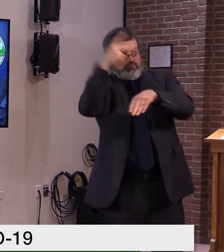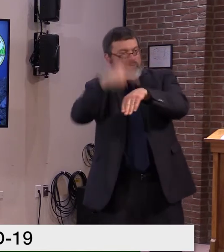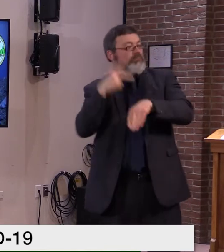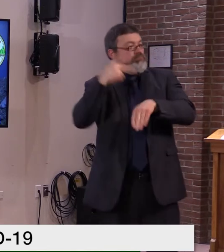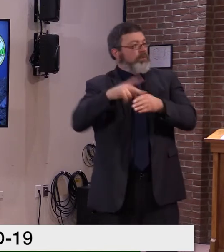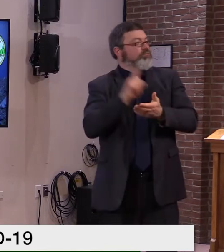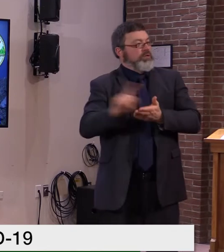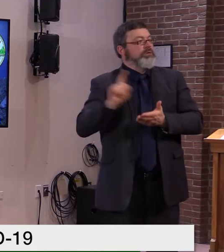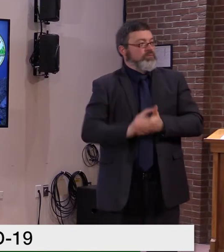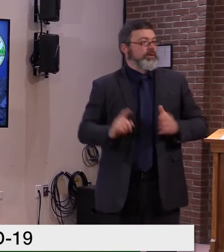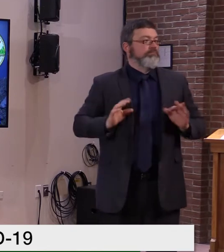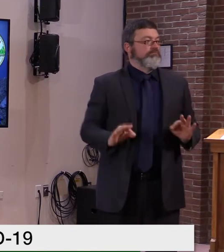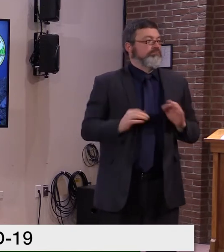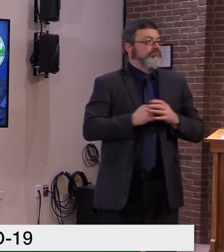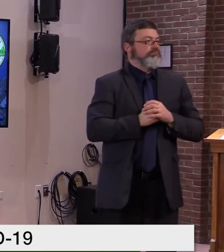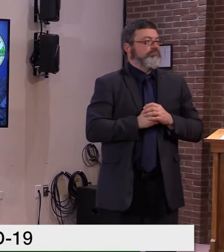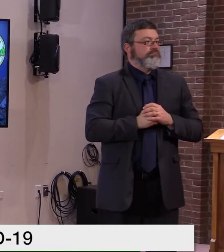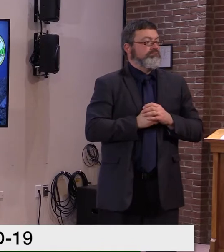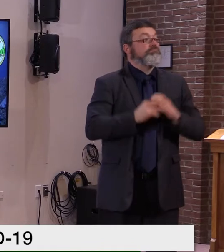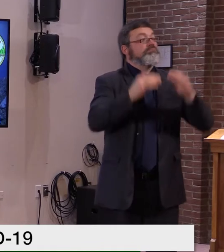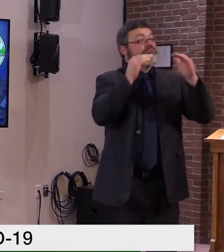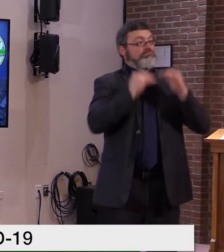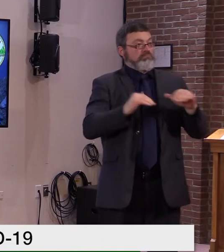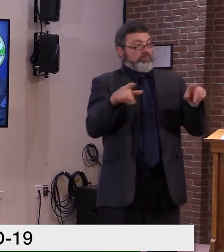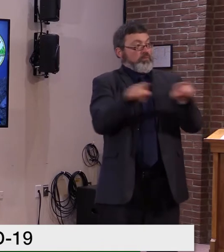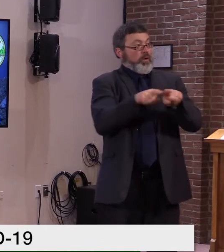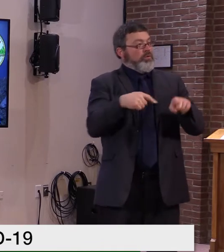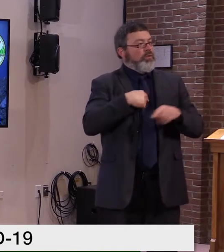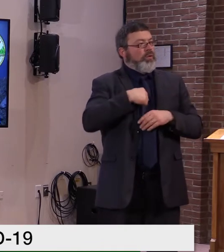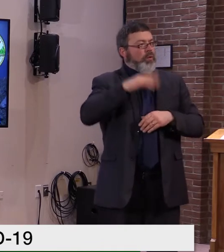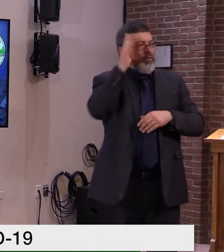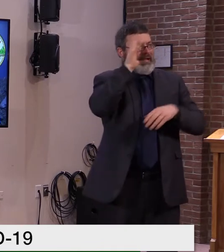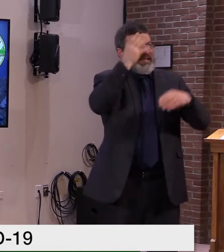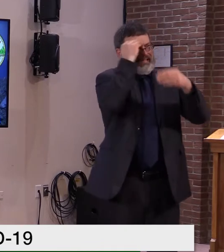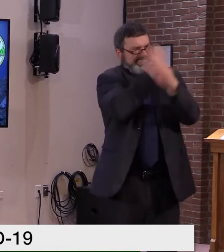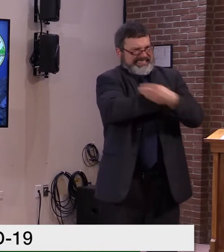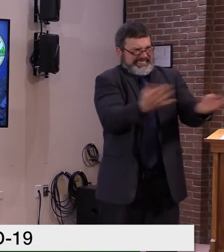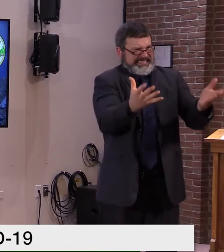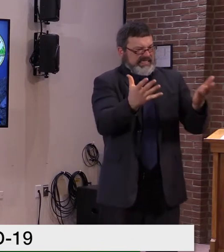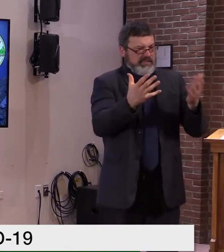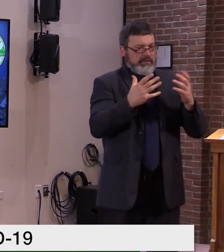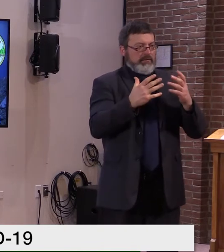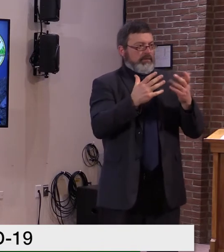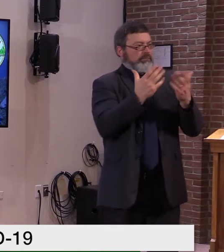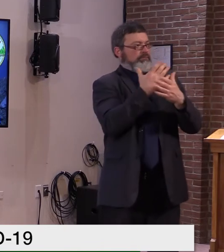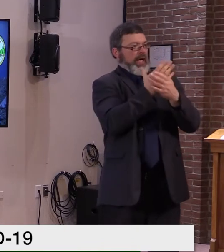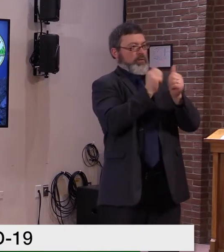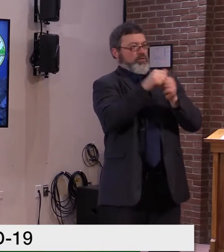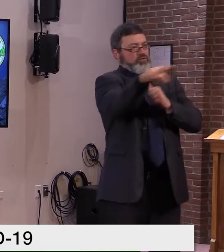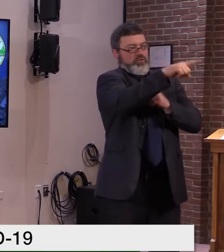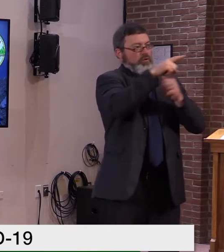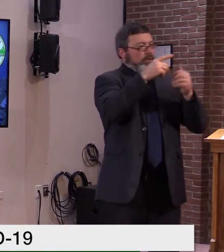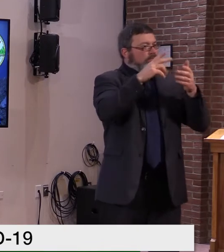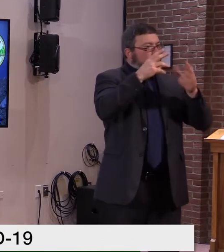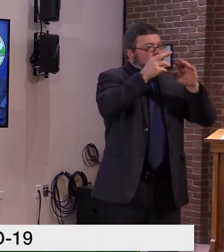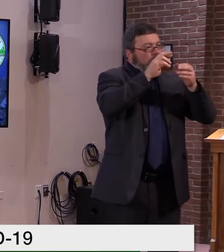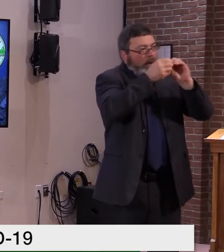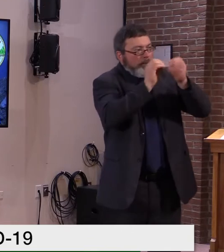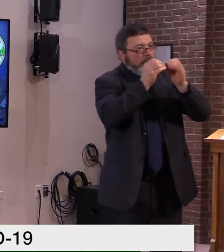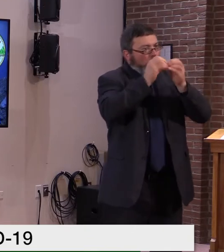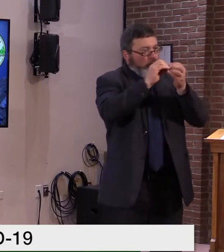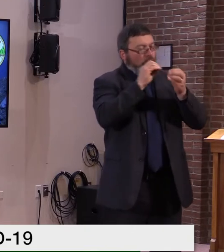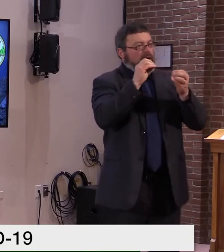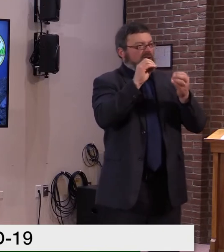outbreak data twice a week in long-term care facilities. In addition, we will begin presenting the number of